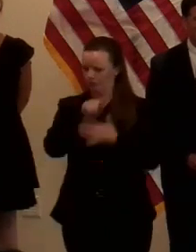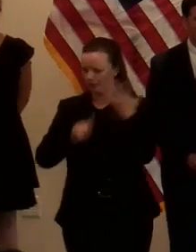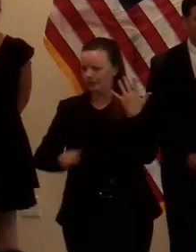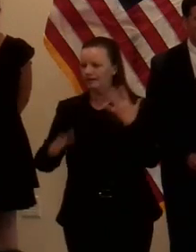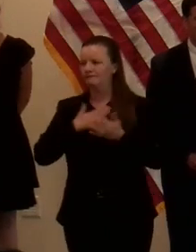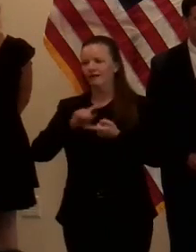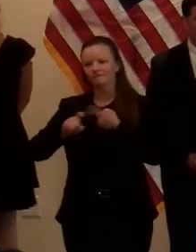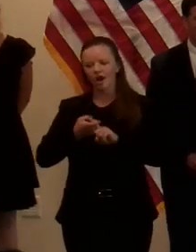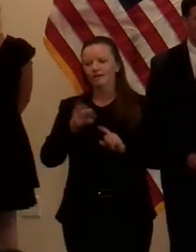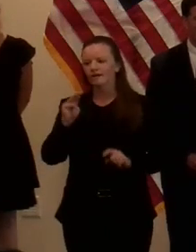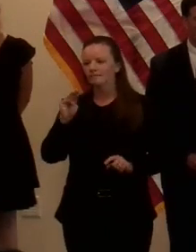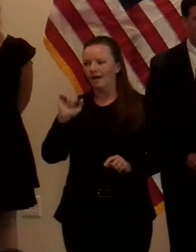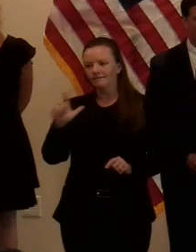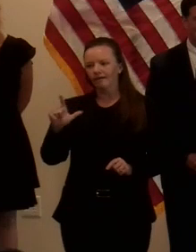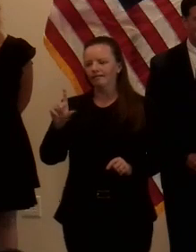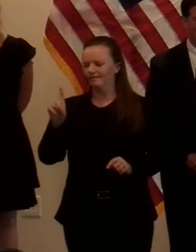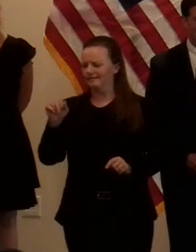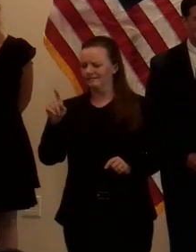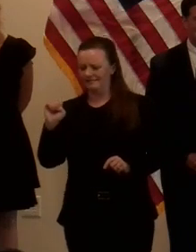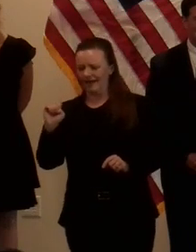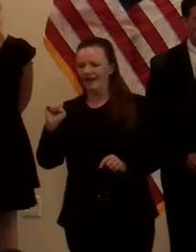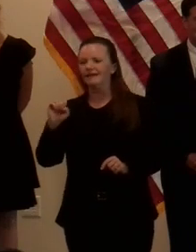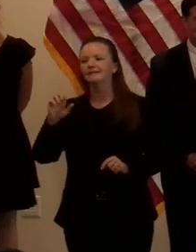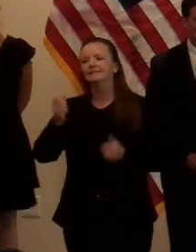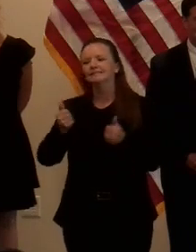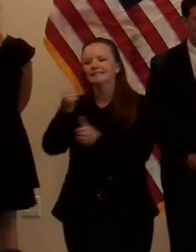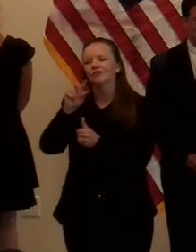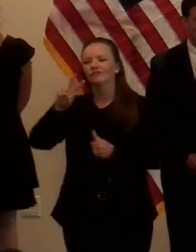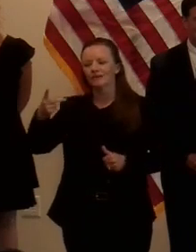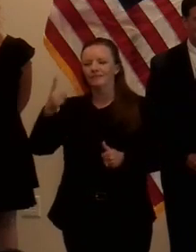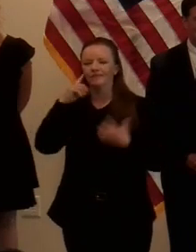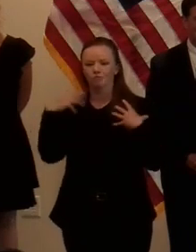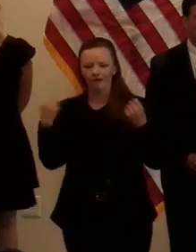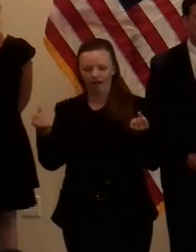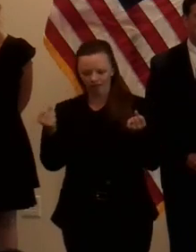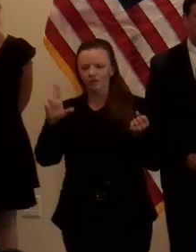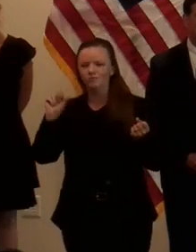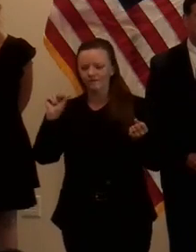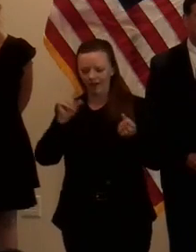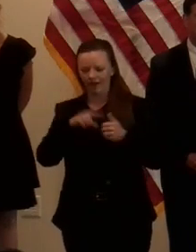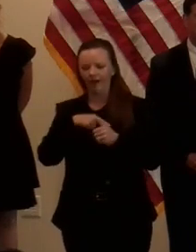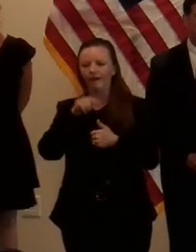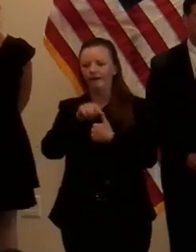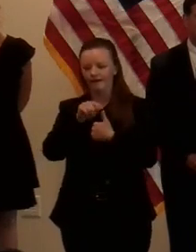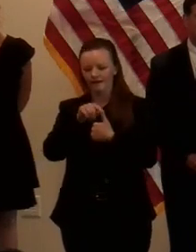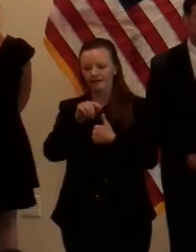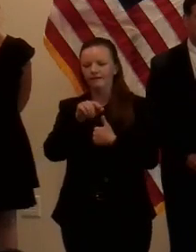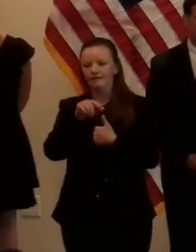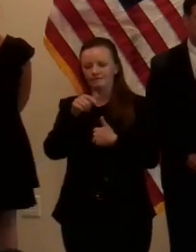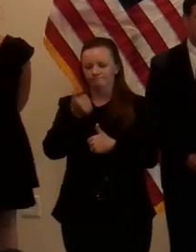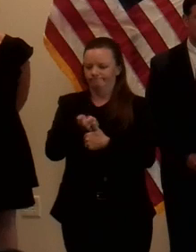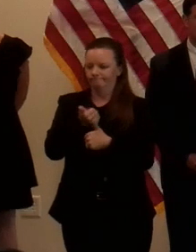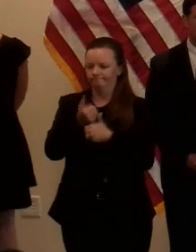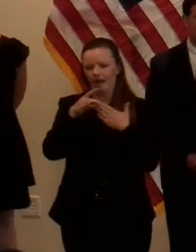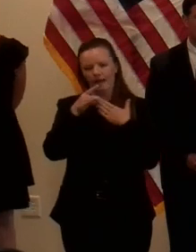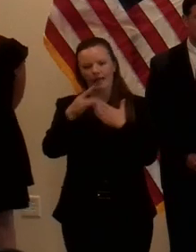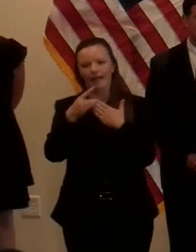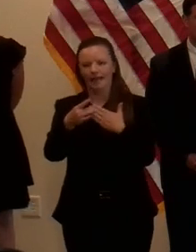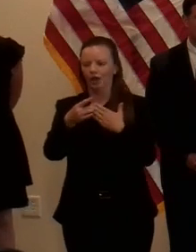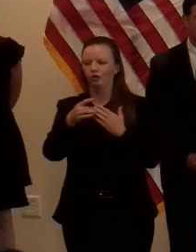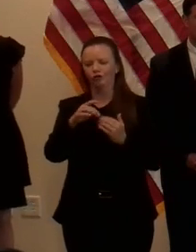longtime friend, Michael Dake, is our Senior Vice President for Health Affairs at the University of Arizona. He is our frontline